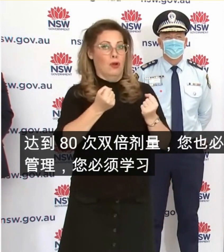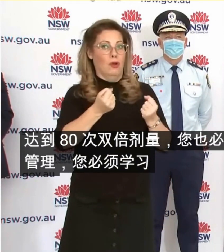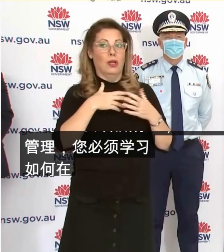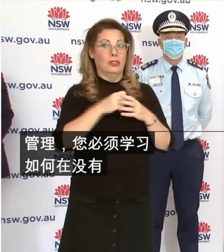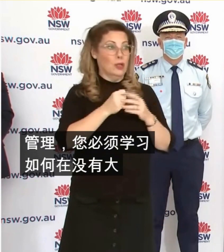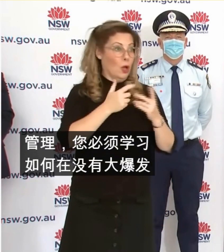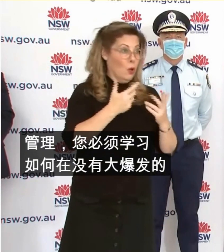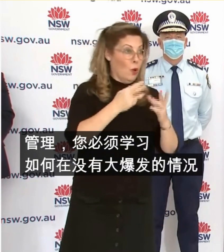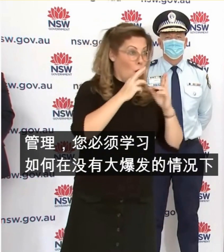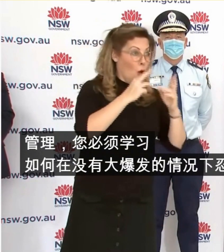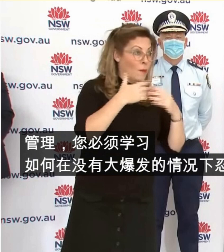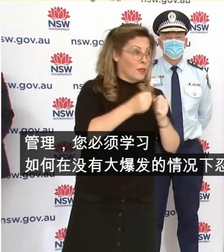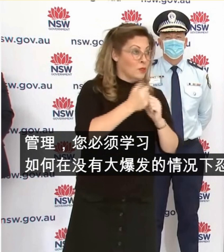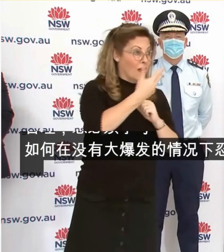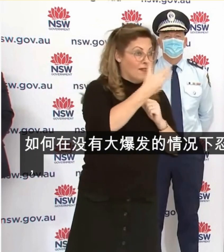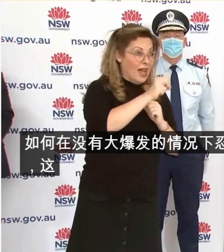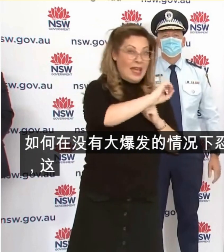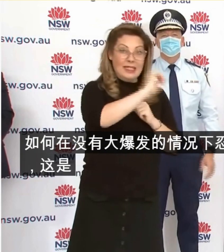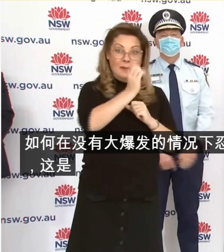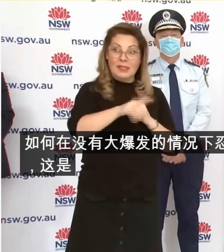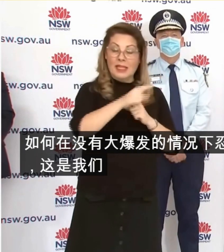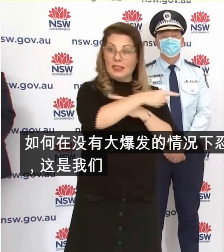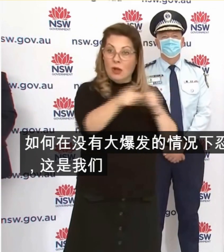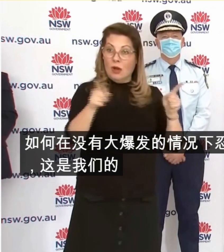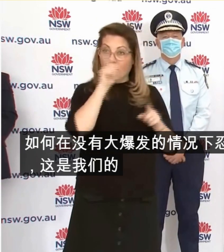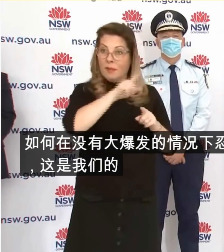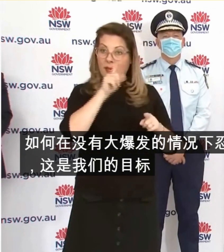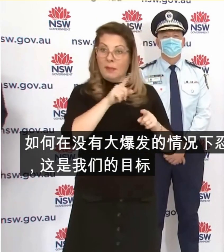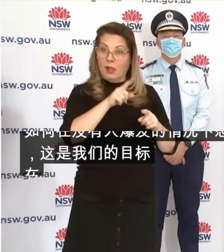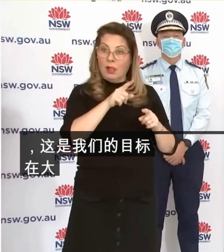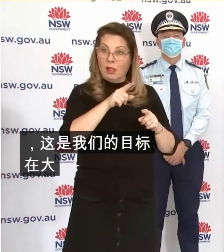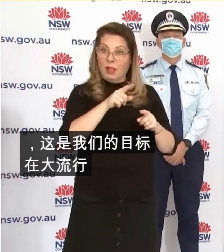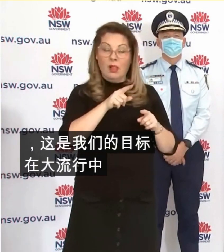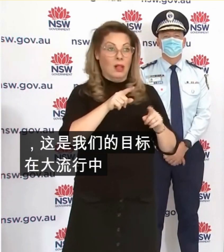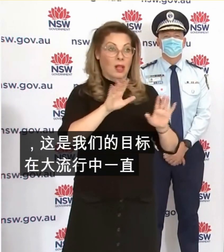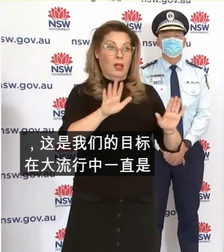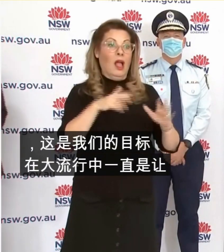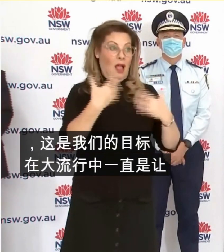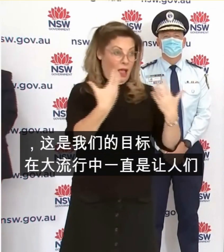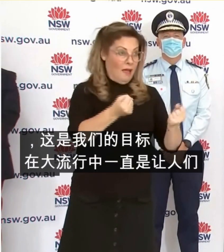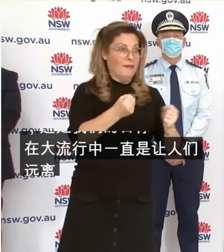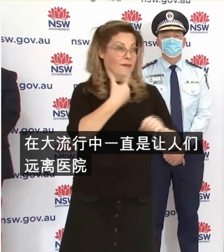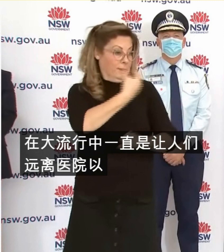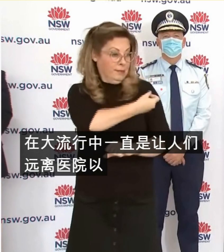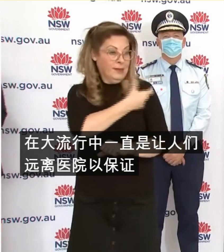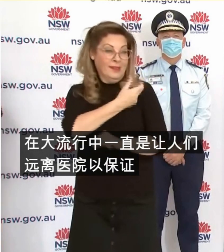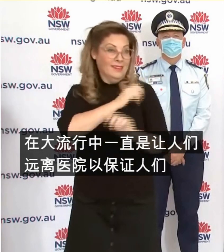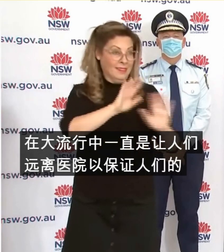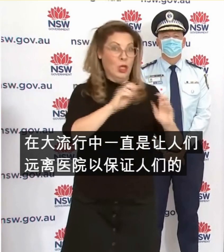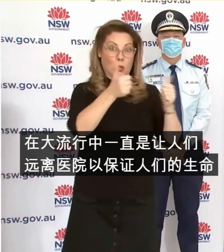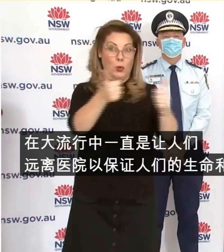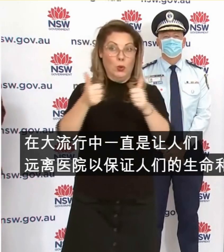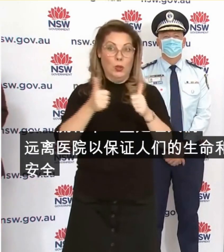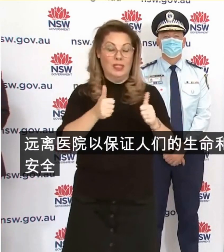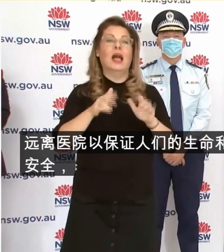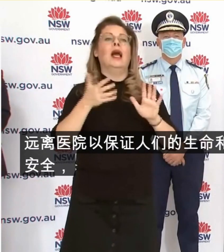to learn how to live with it without having major outbreaks. And our aim, as it has always been in the pandemic, is to keep people out of hospital,